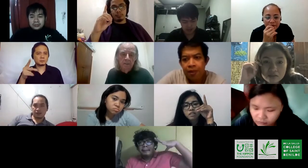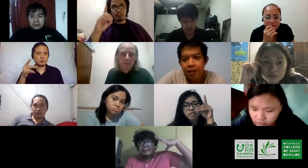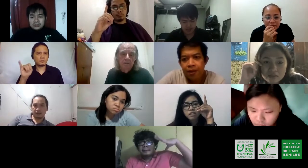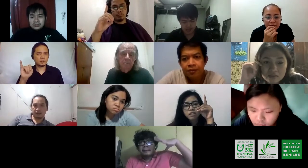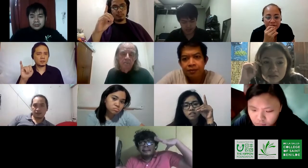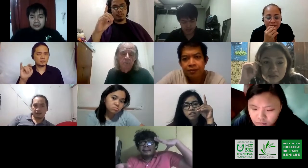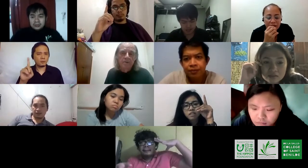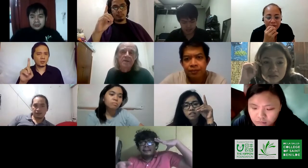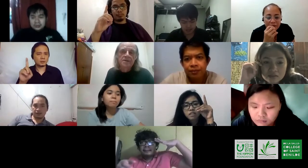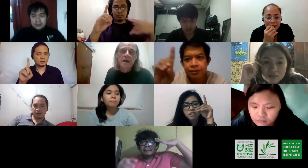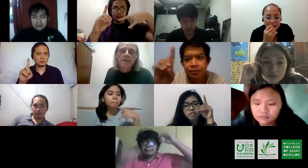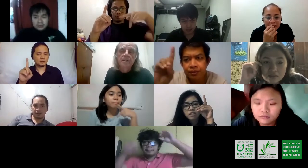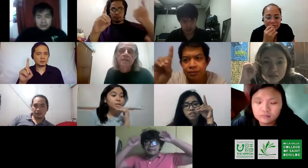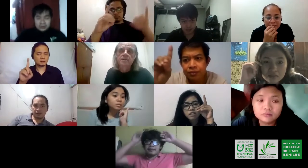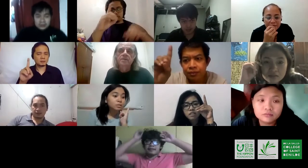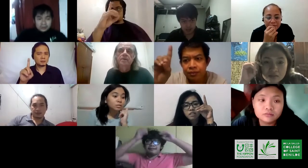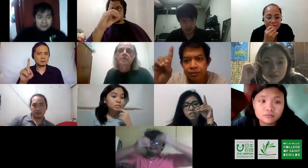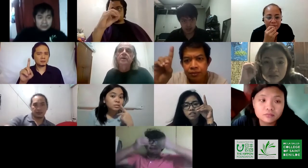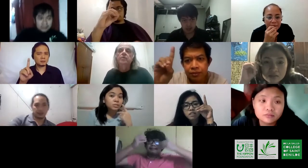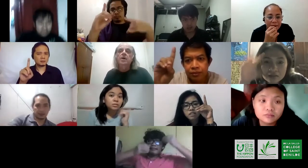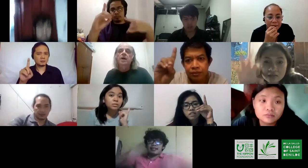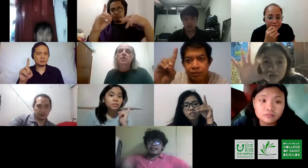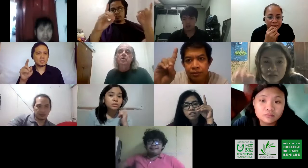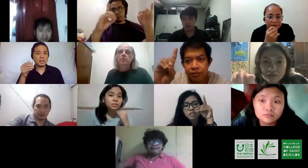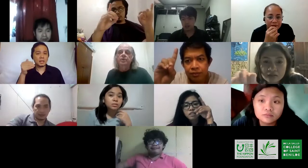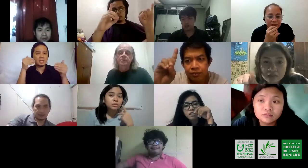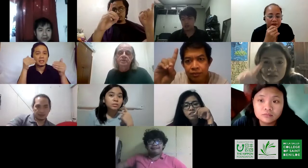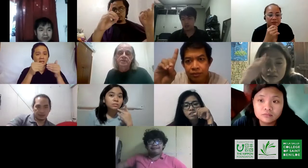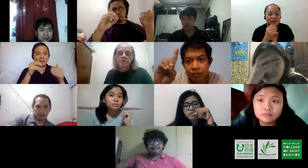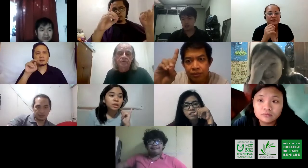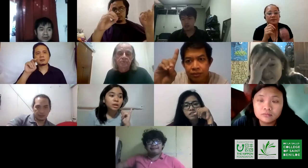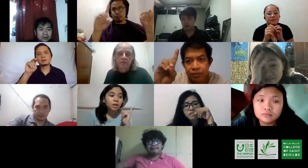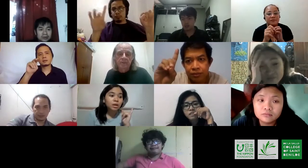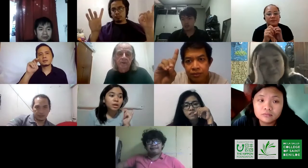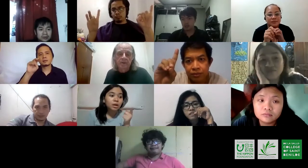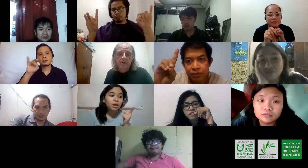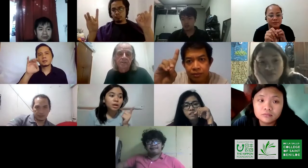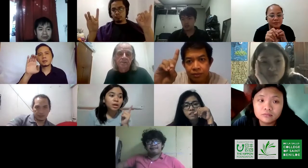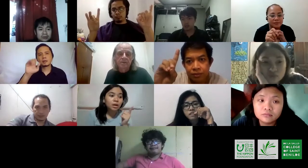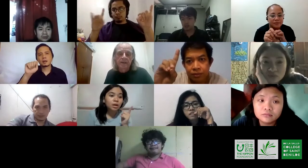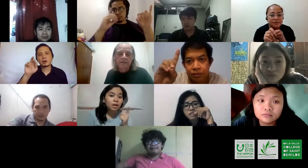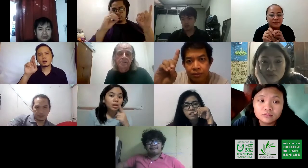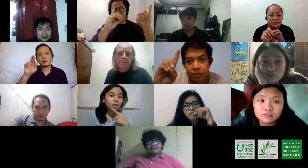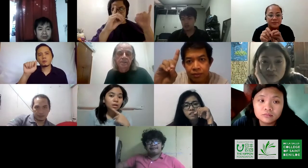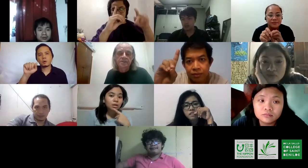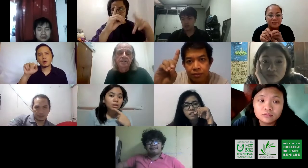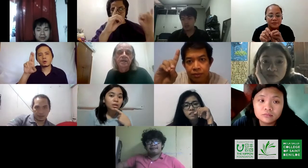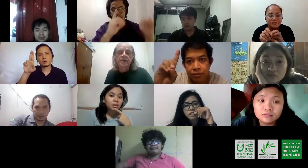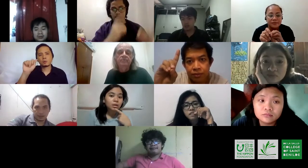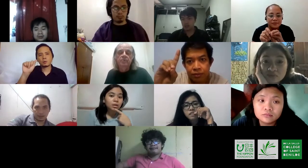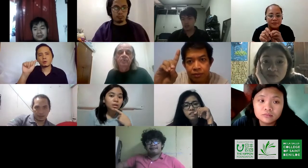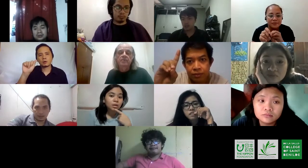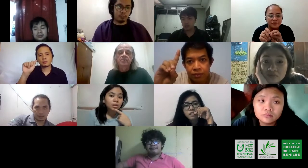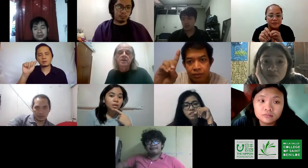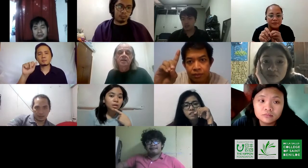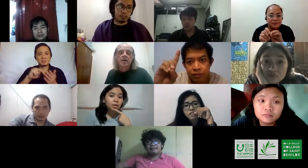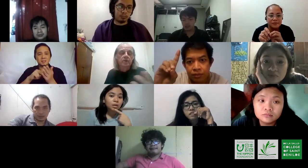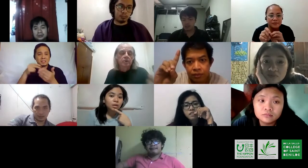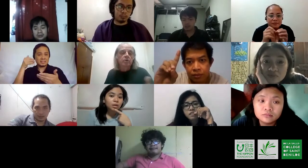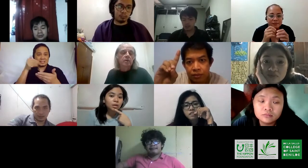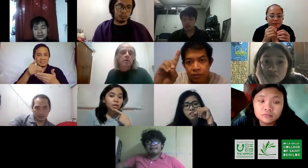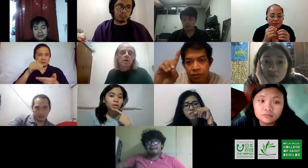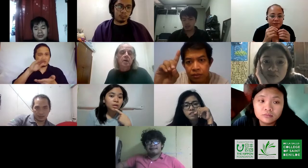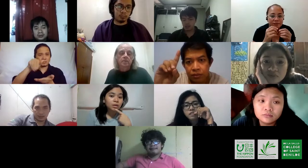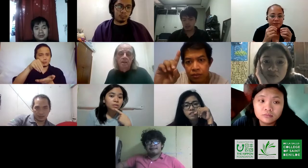center of Providence America. Island is near Nicaragua, which is in Central America. So the answer is D for Providence Island.